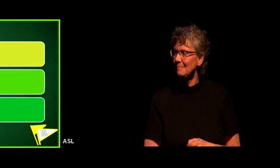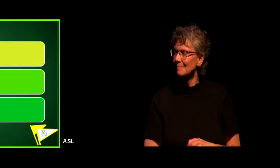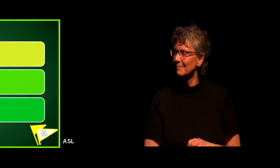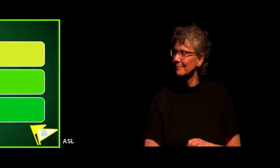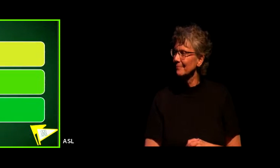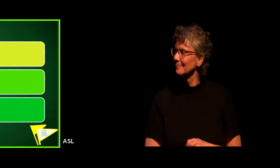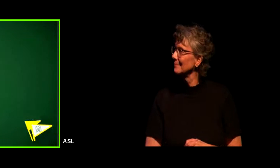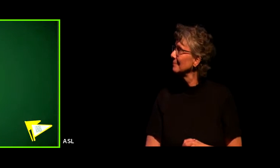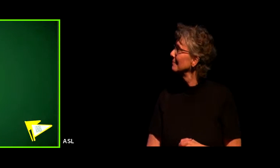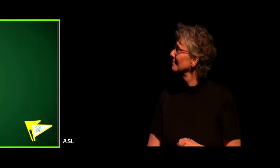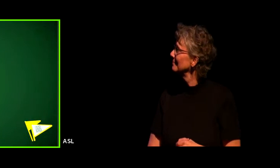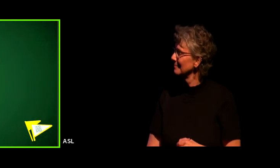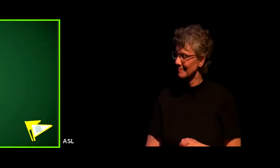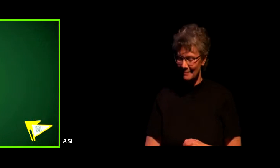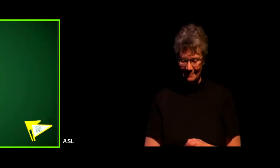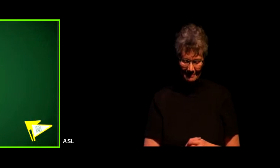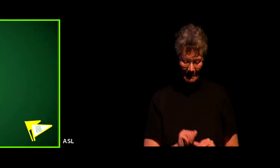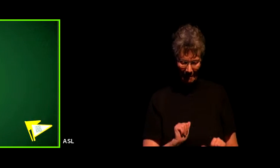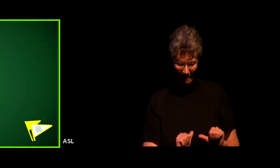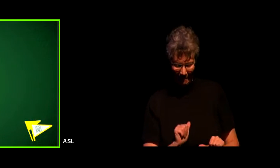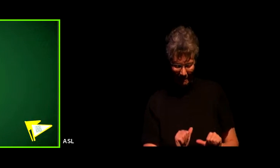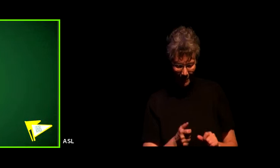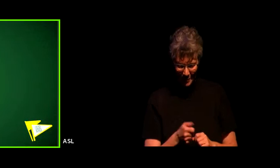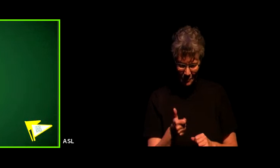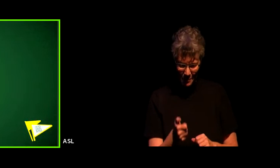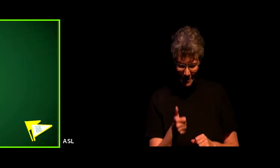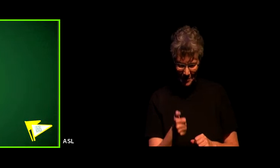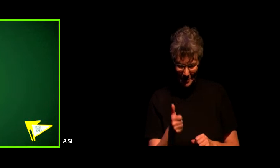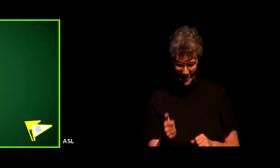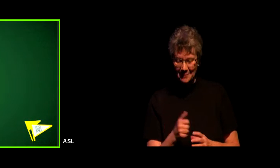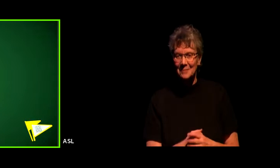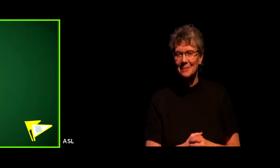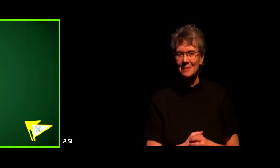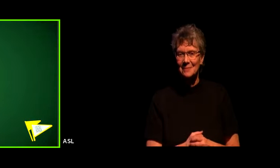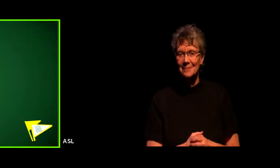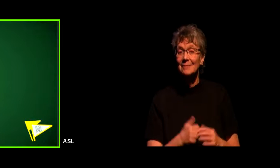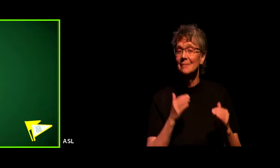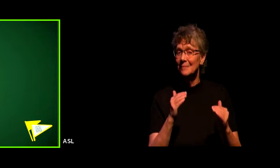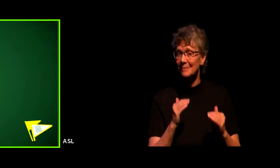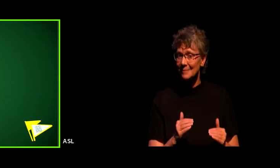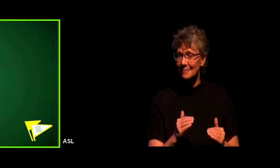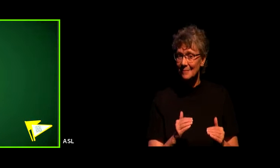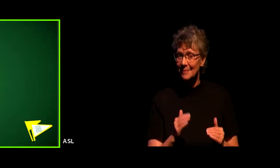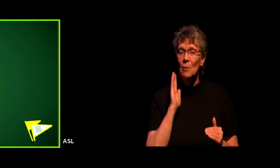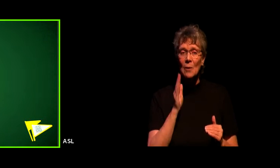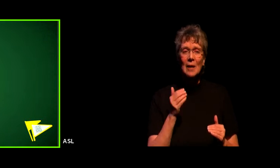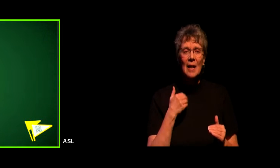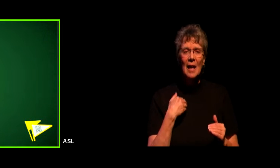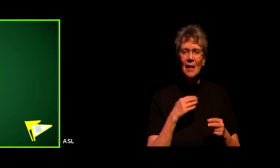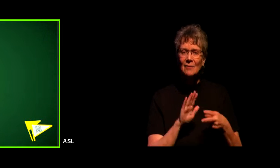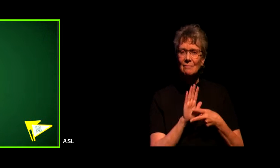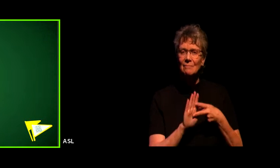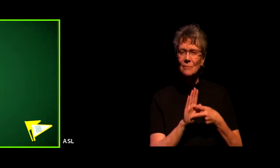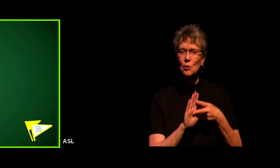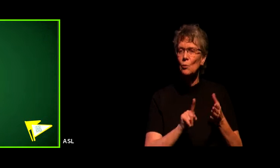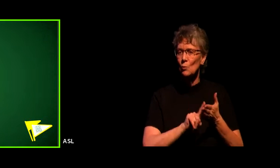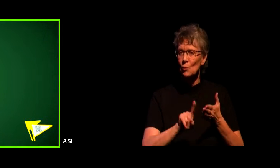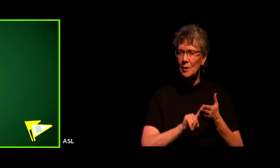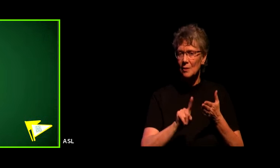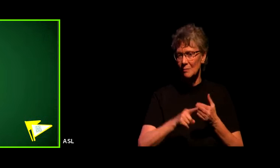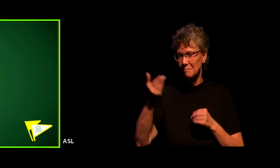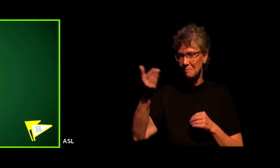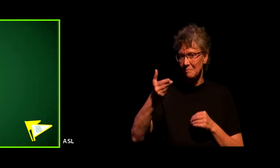I'll get this figured out eventually. Yes. So what we're going to do now is we're going to have a couple of research presentations from a couple